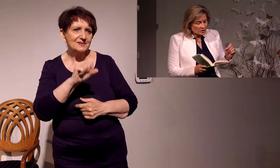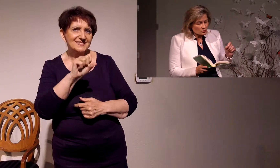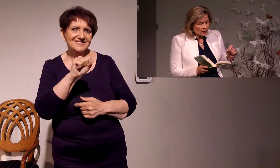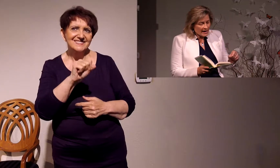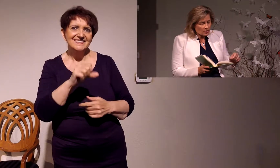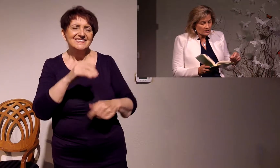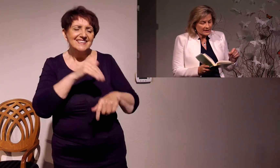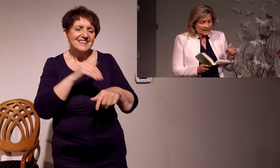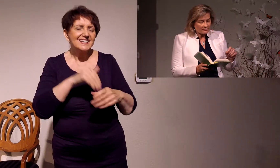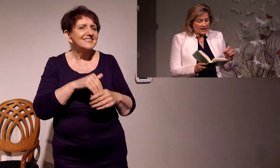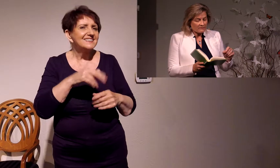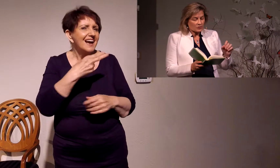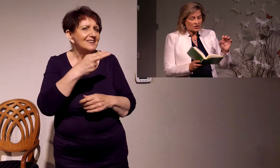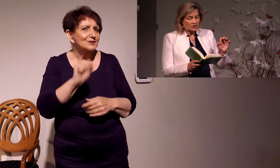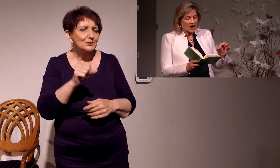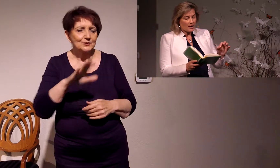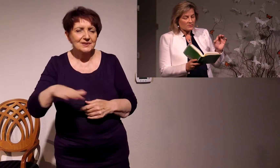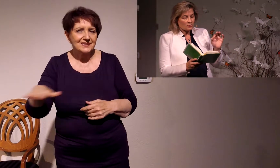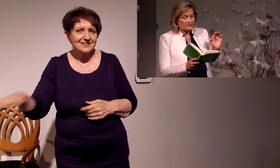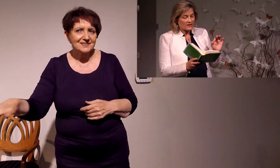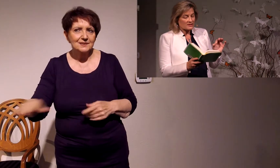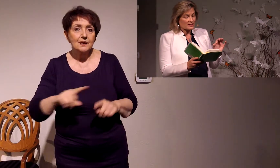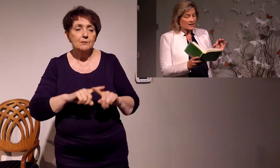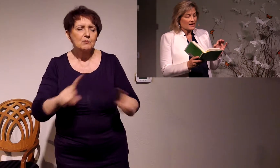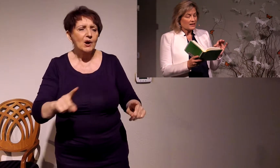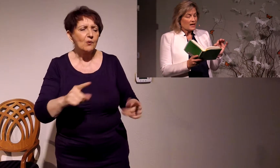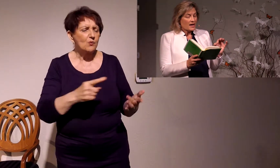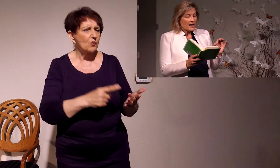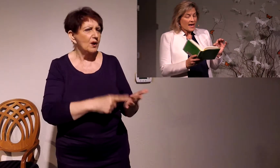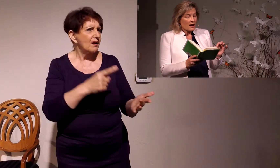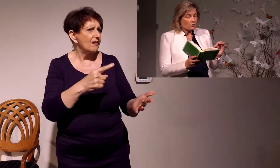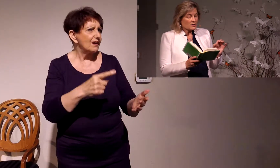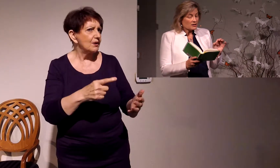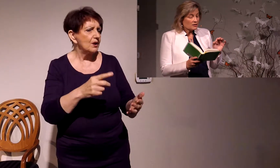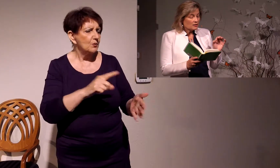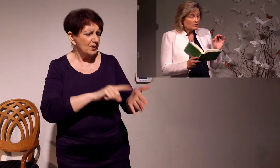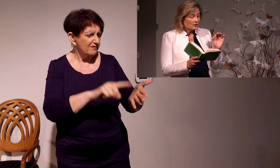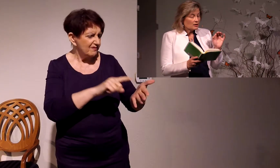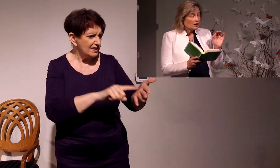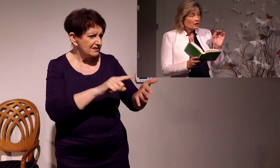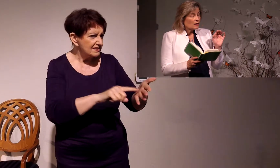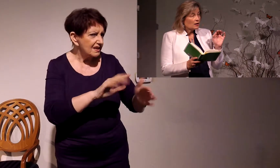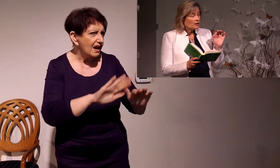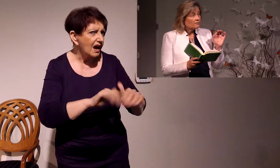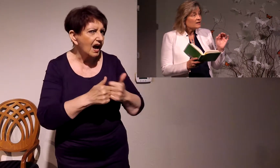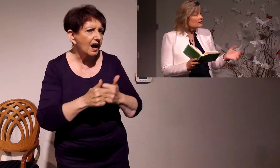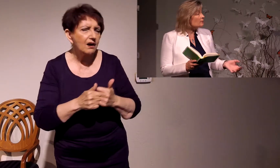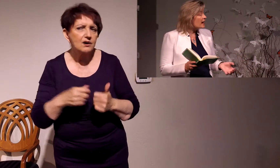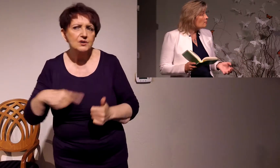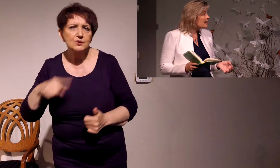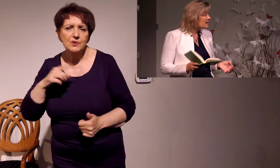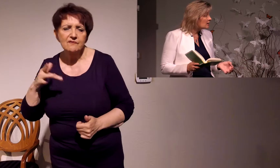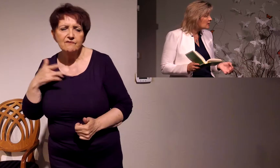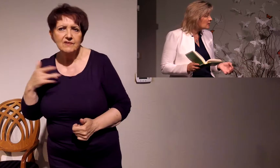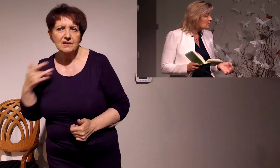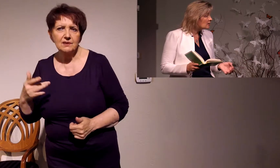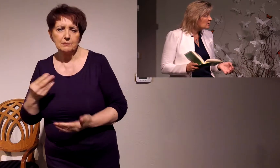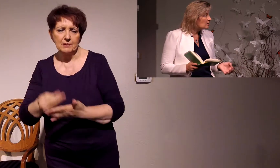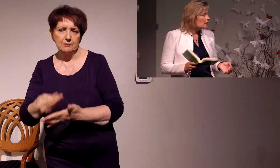And yet we rarely, if ever, stop to investigate how we feel about